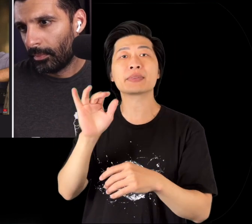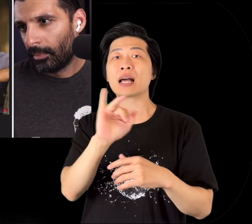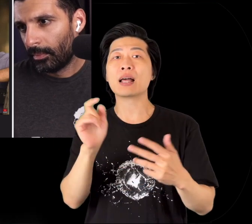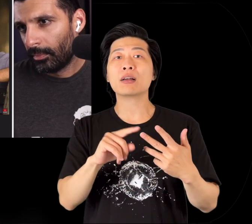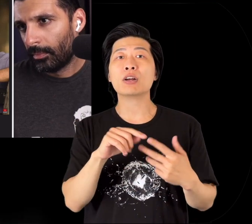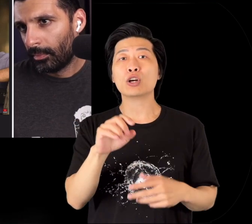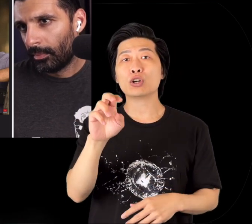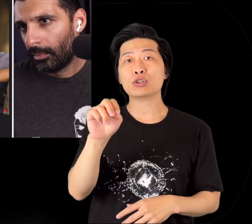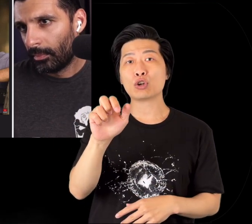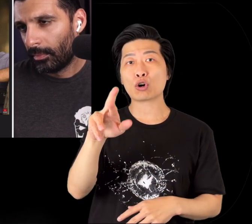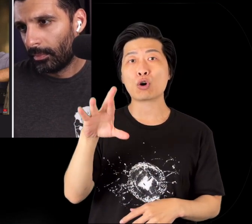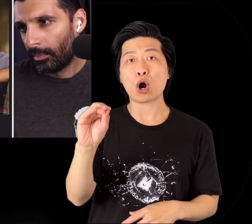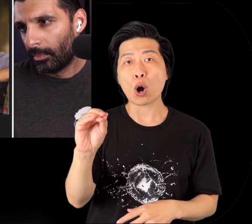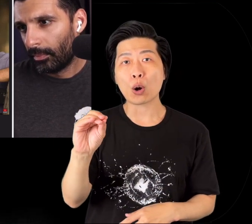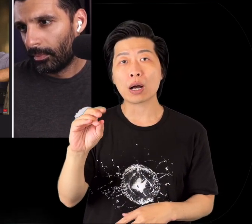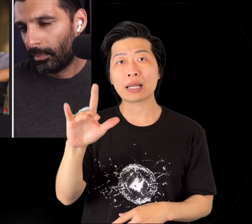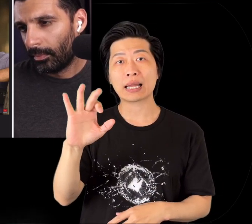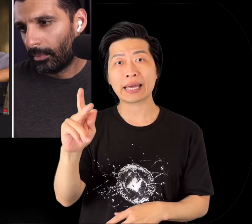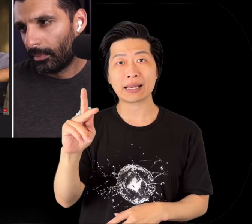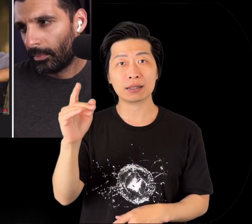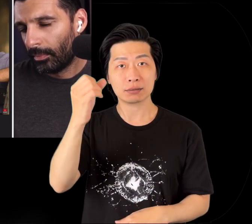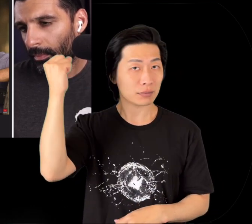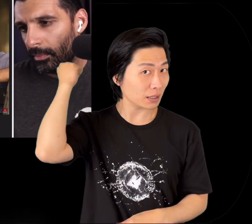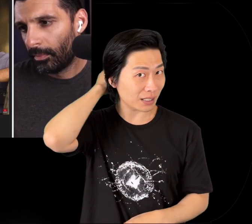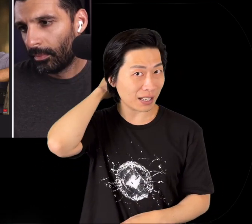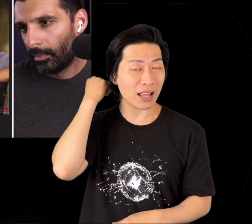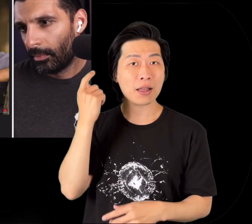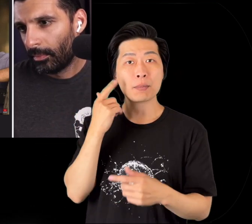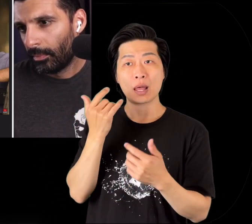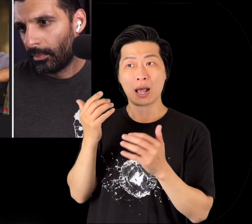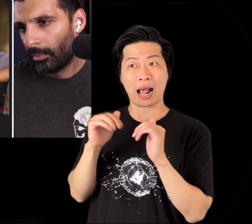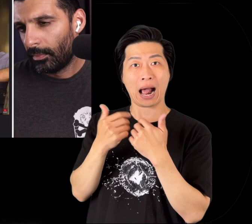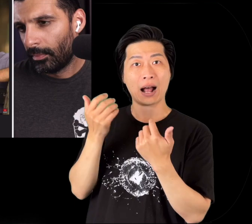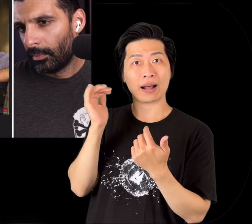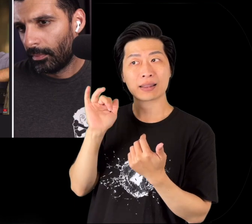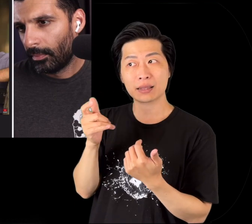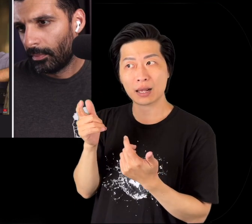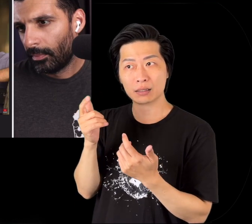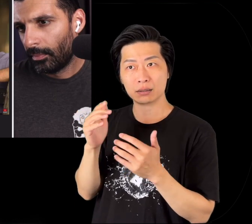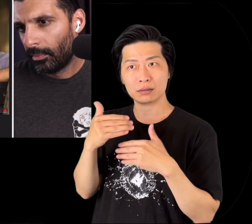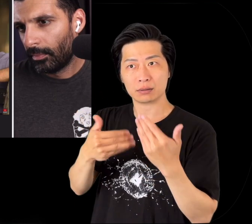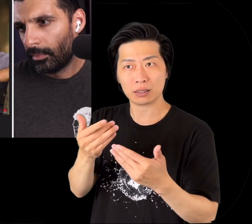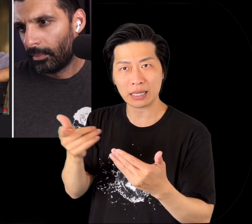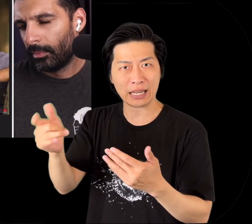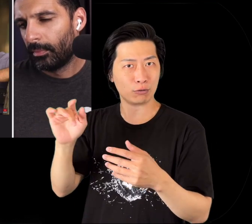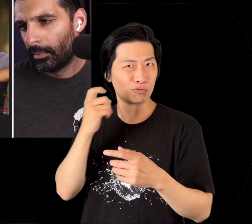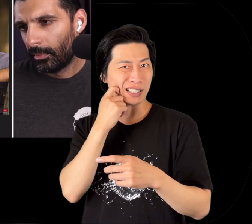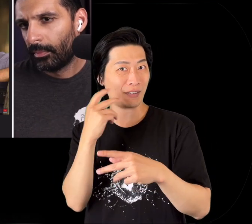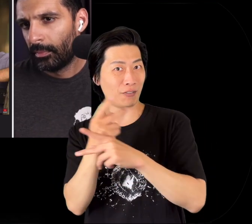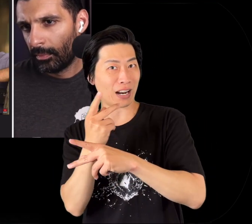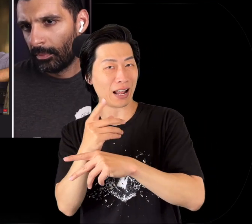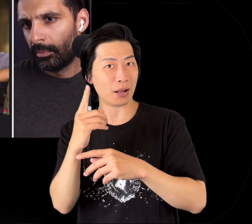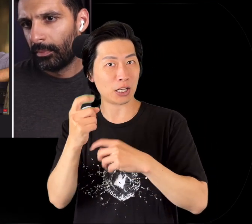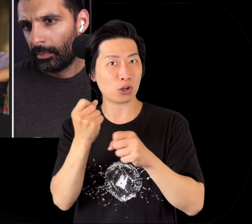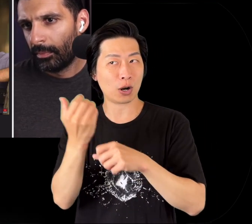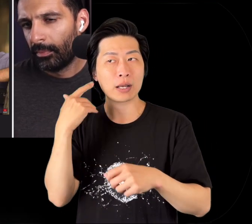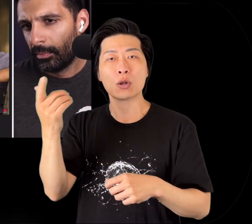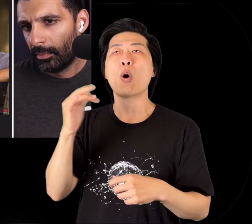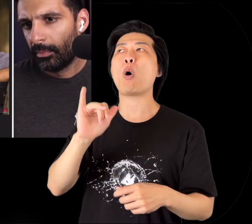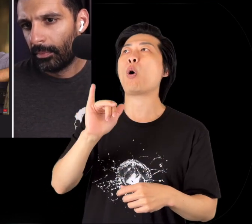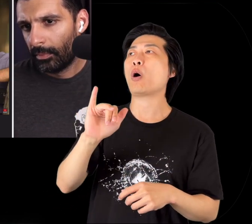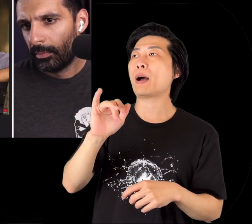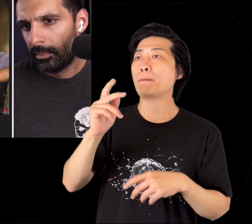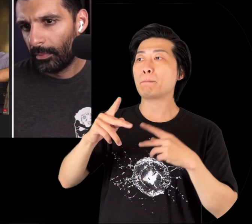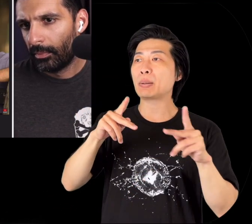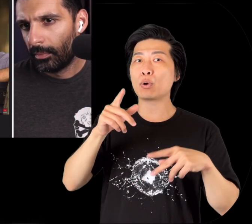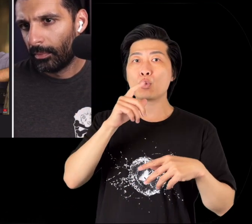connect us to our machines, but the interim step that will then pay for it, which he really just figured out about a year ago, is, oh, I get it,